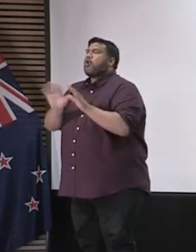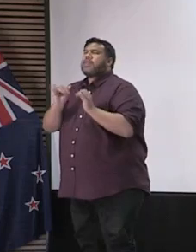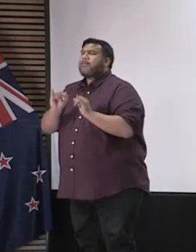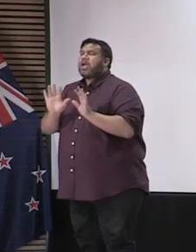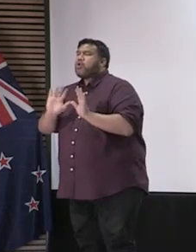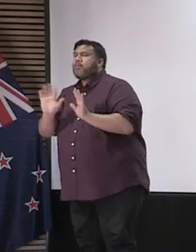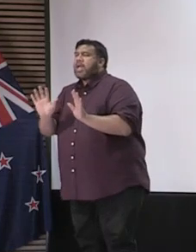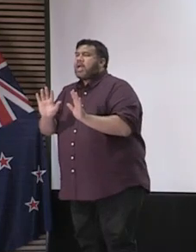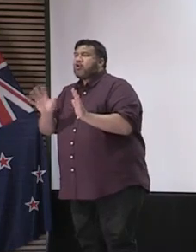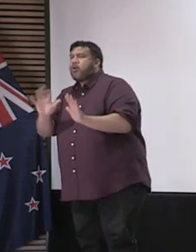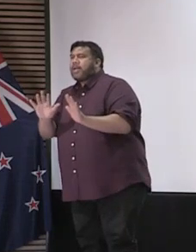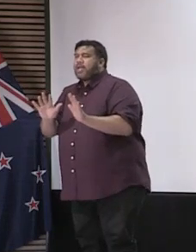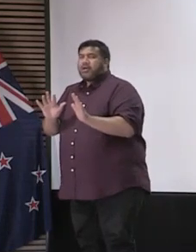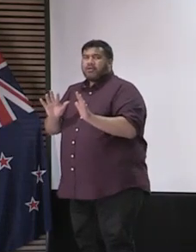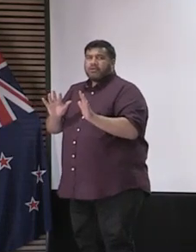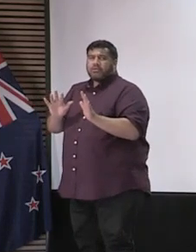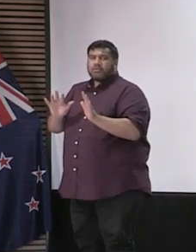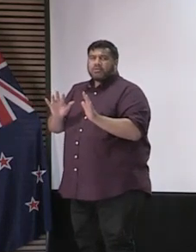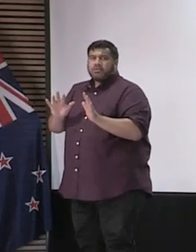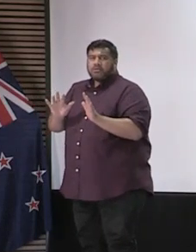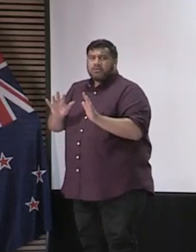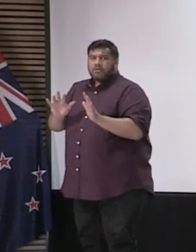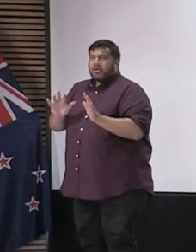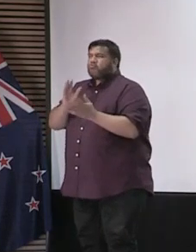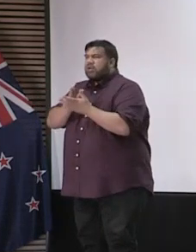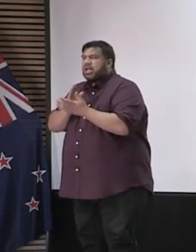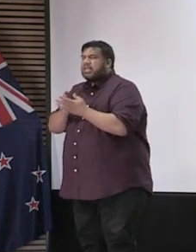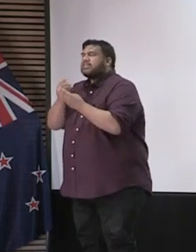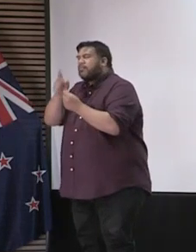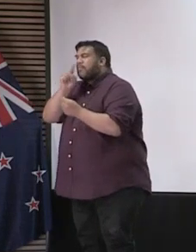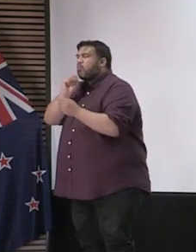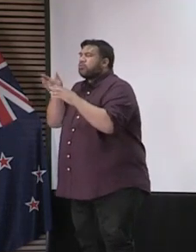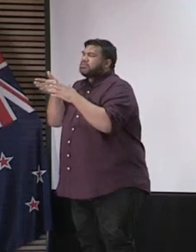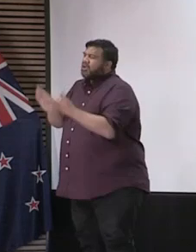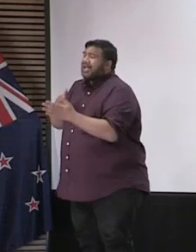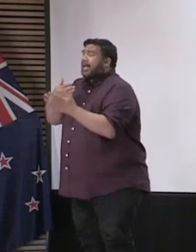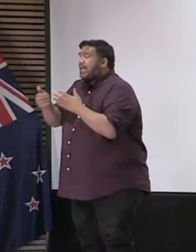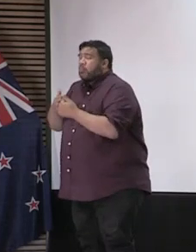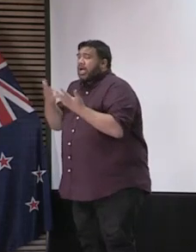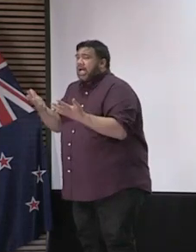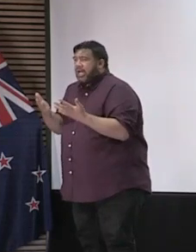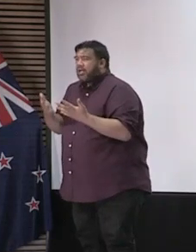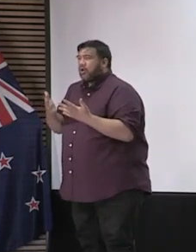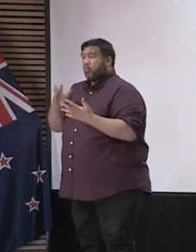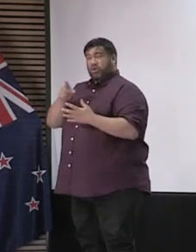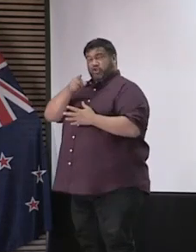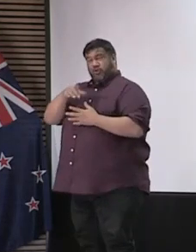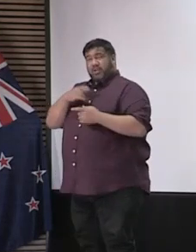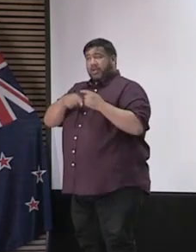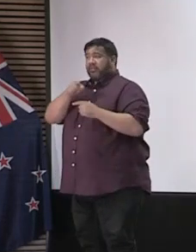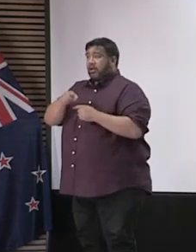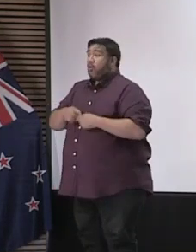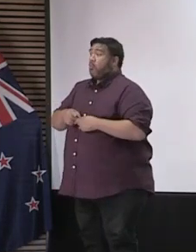largely only kill people who would have been likely to die anyways? Firstly, say that to someone who's lost a loved